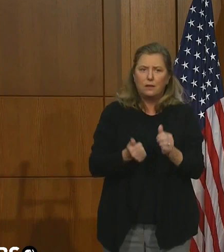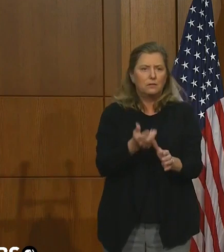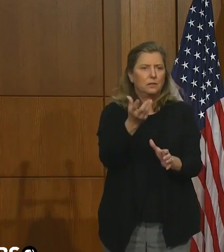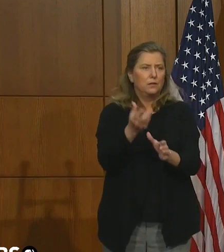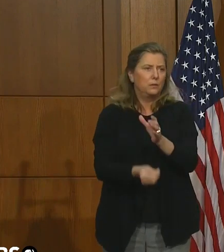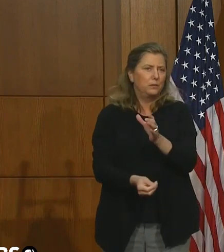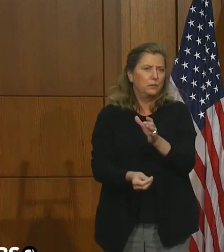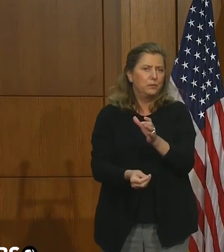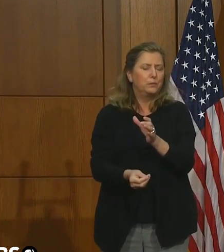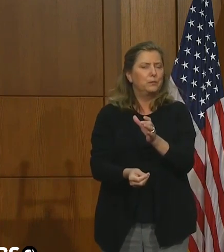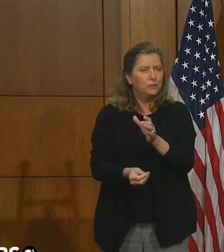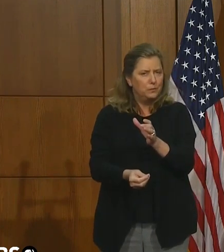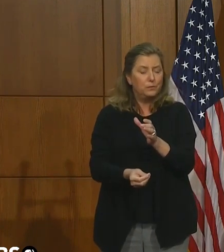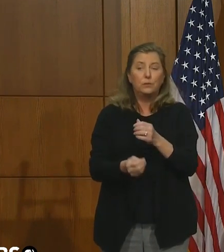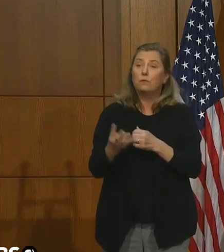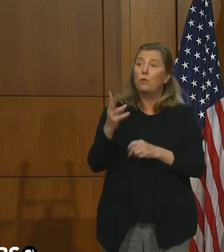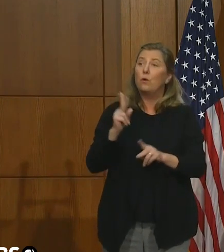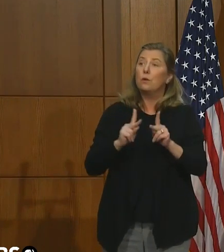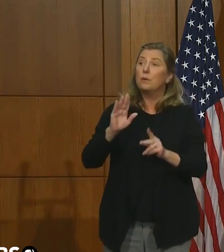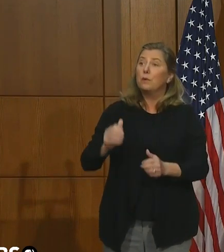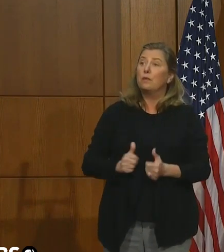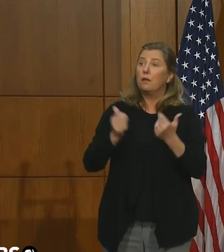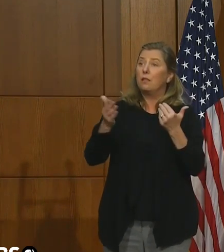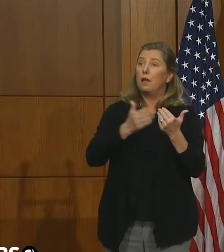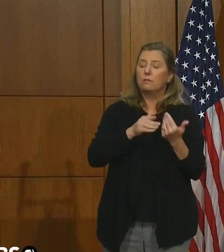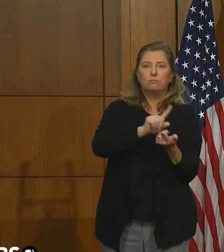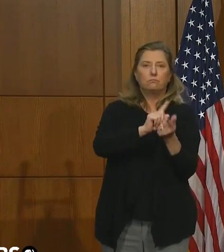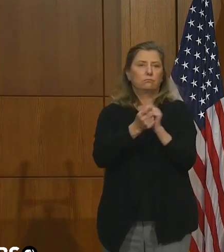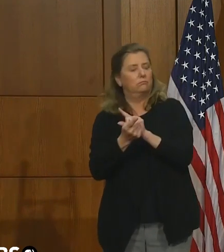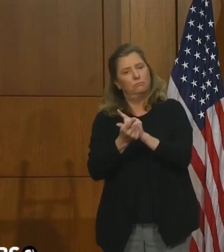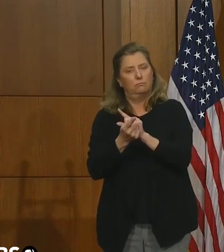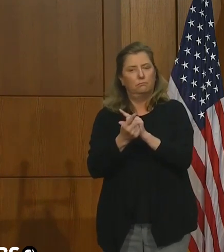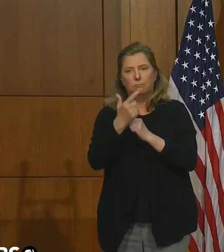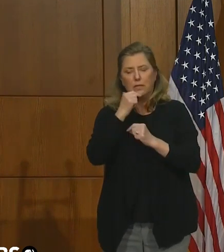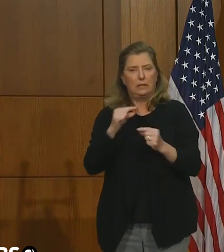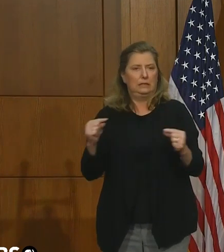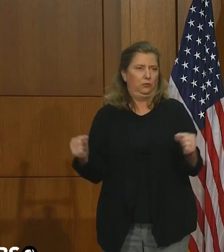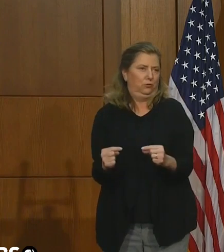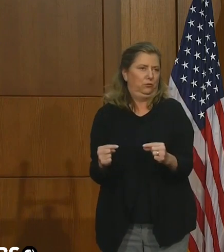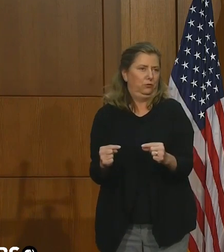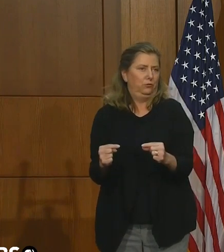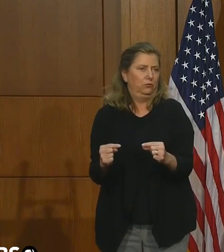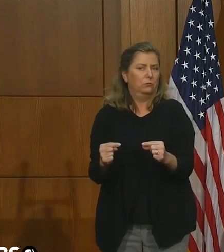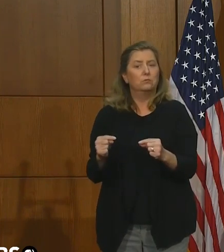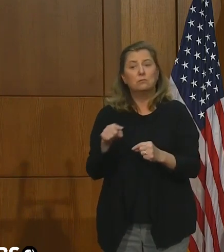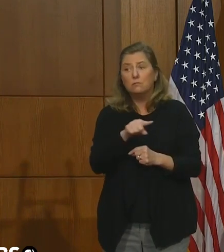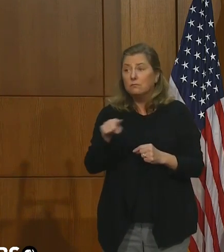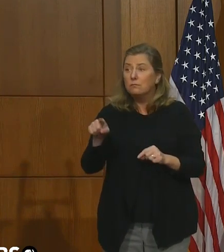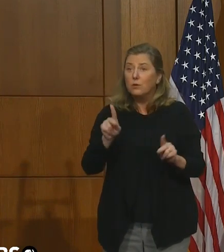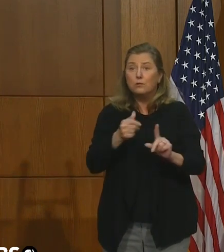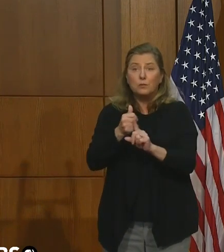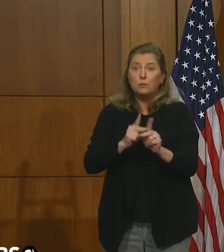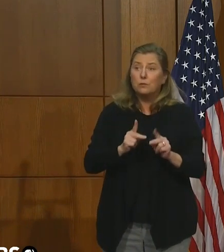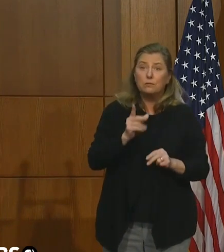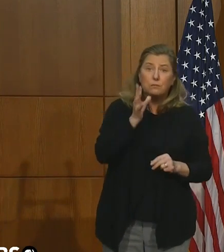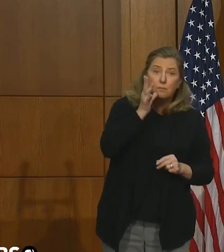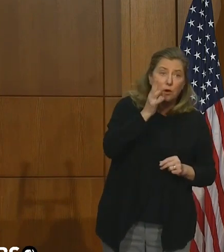lost, and 4 forever altered by serious injuries. They were our mothers,